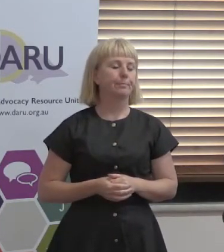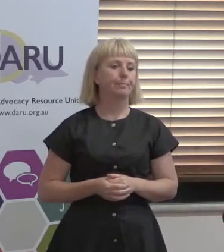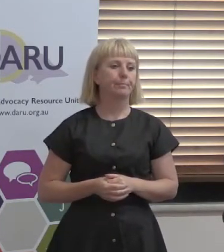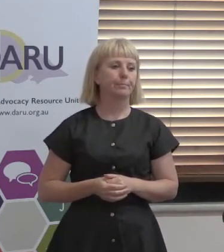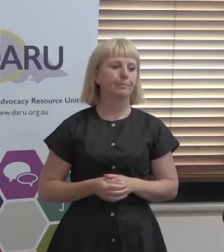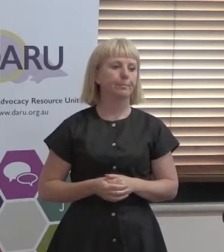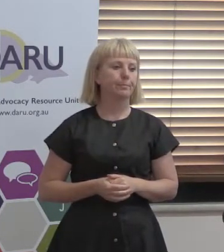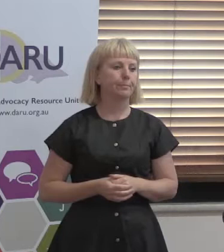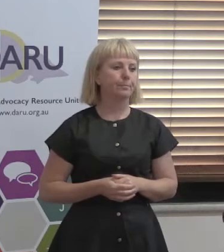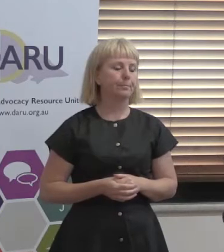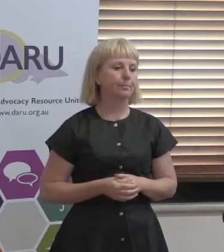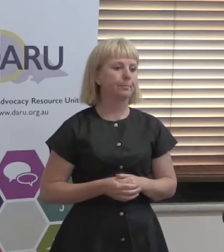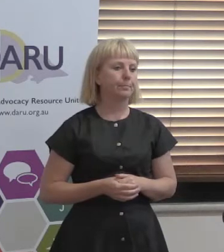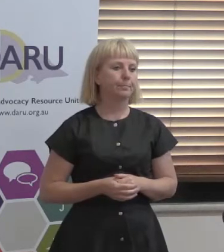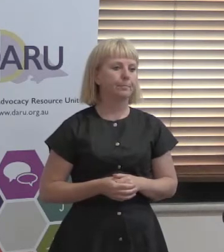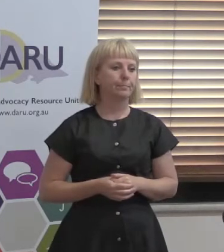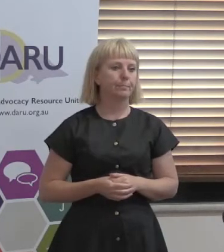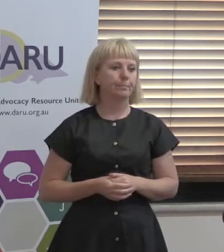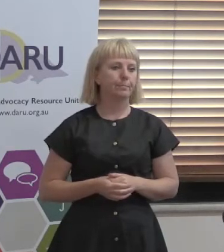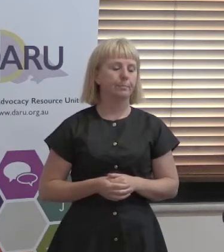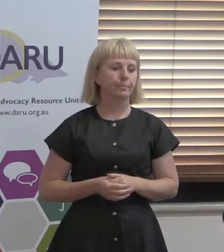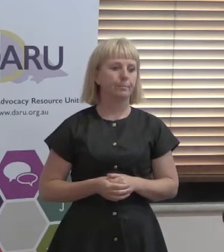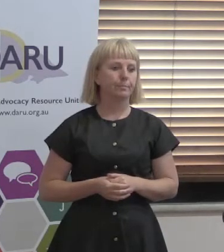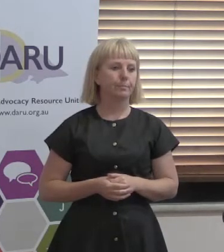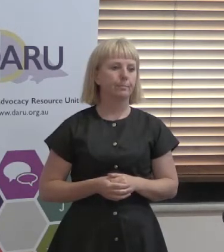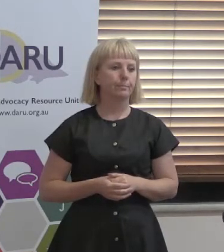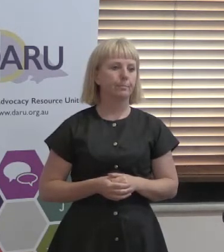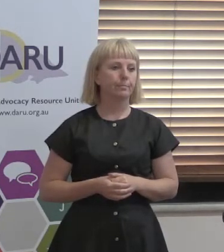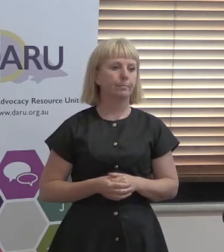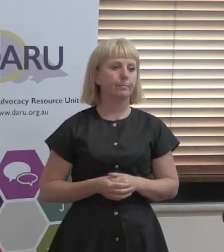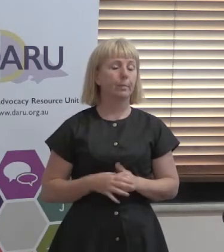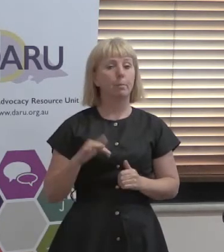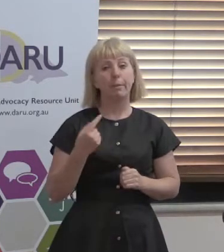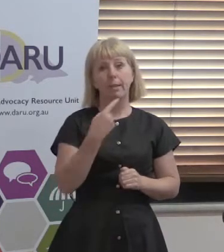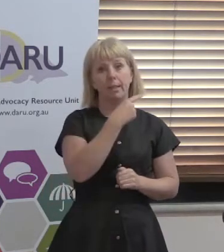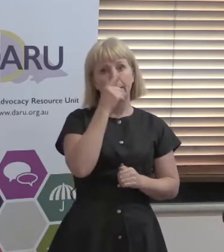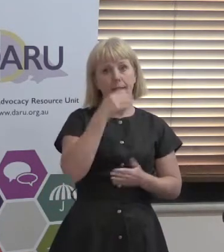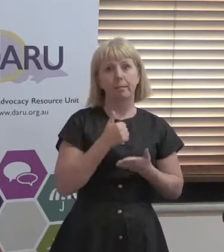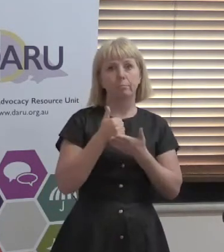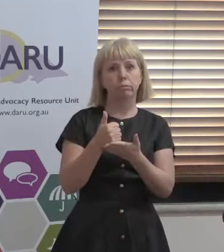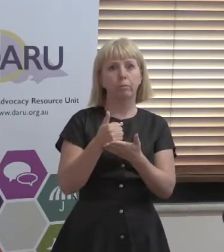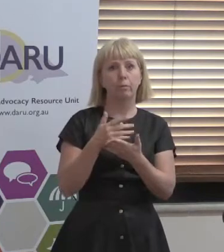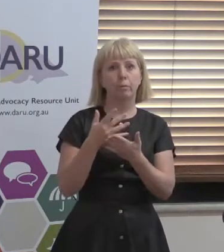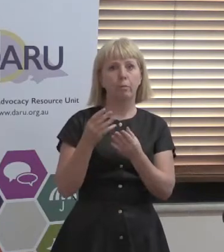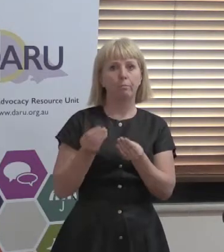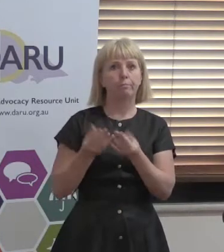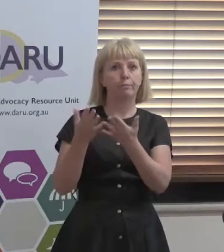opportunity to be able to explore if this could assist with that.